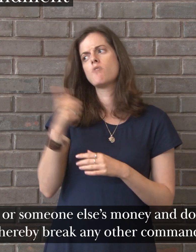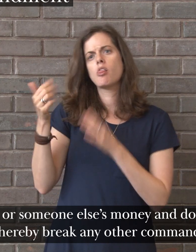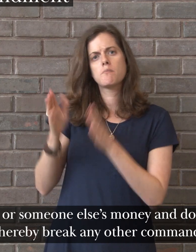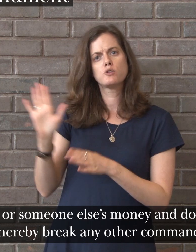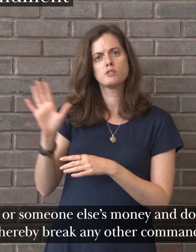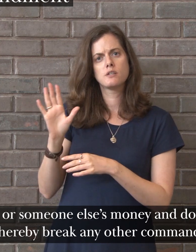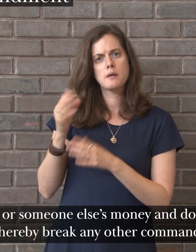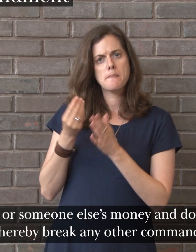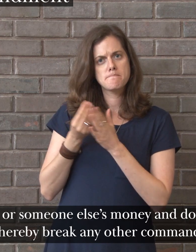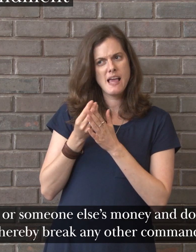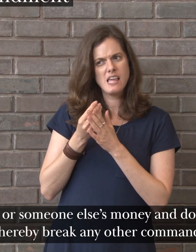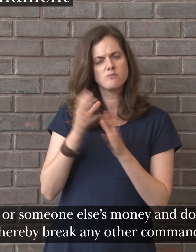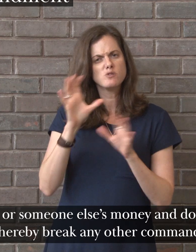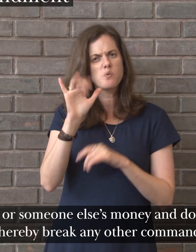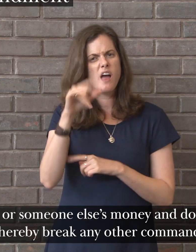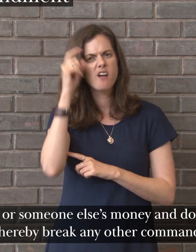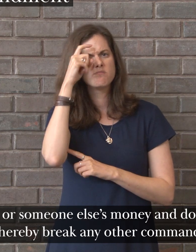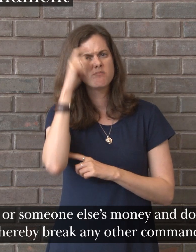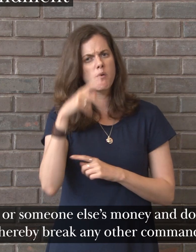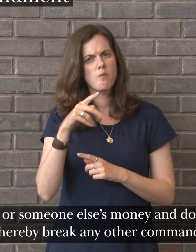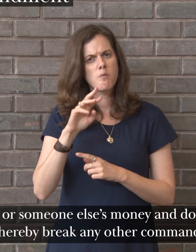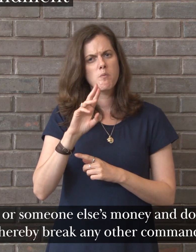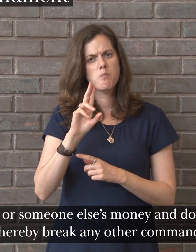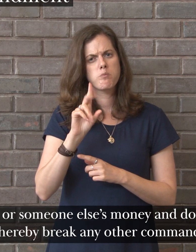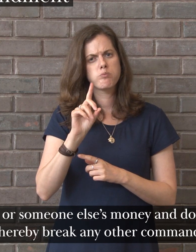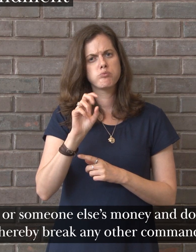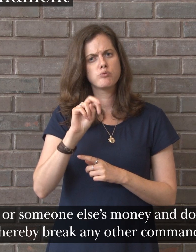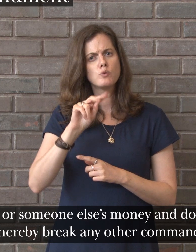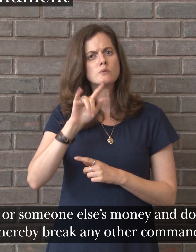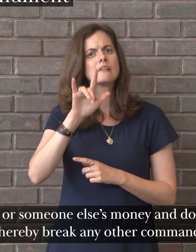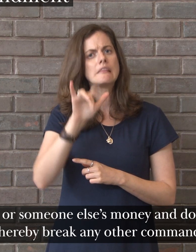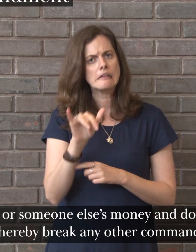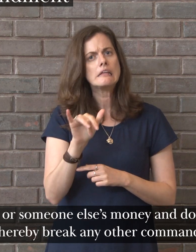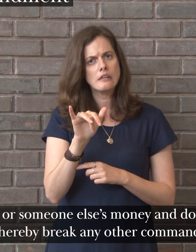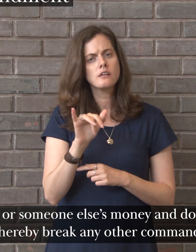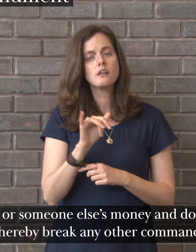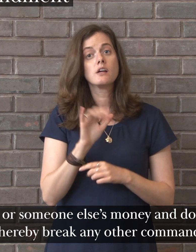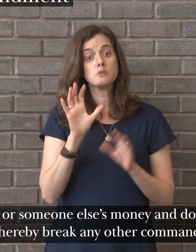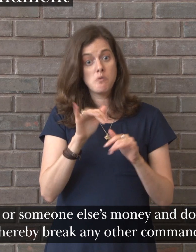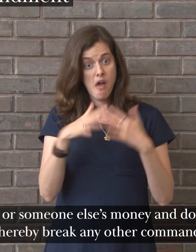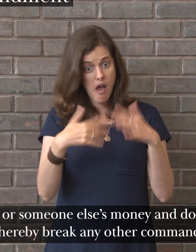someone else's money, and does not thereby break any other commandments.